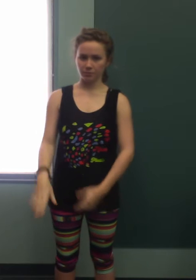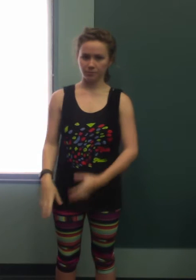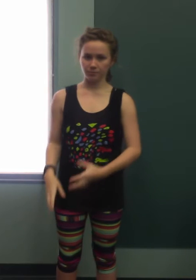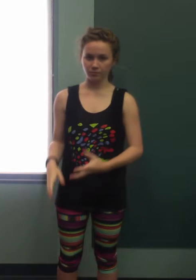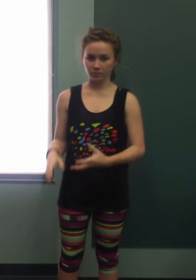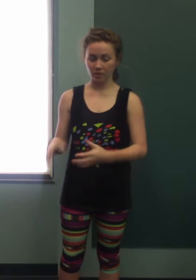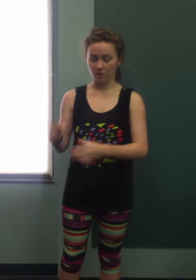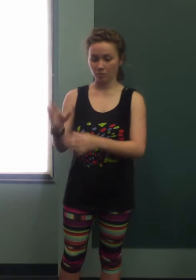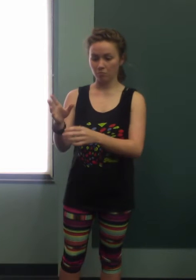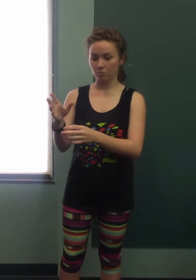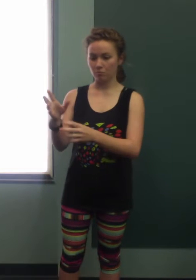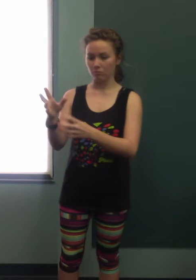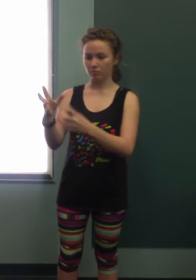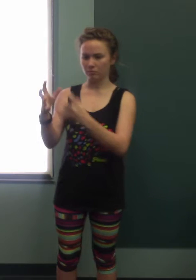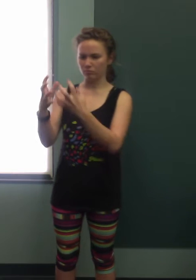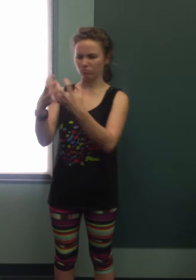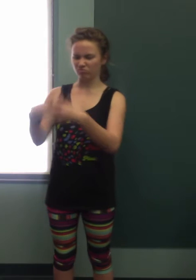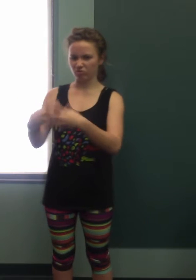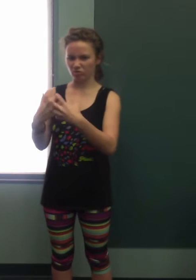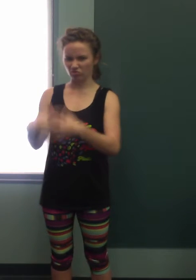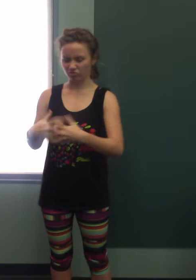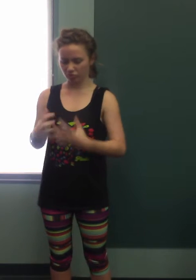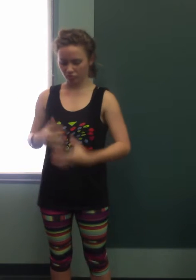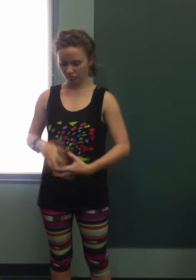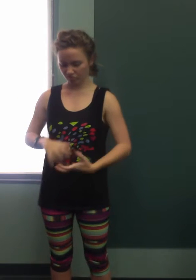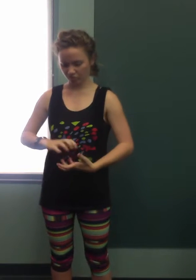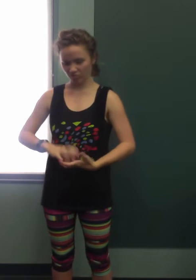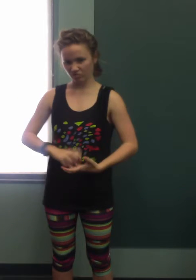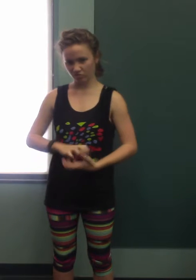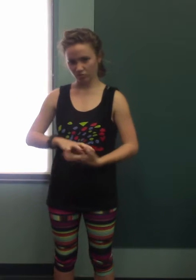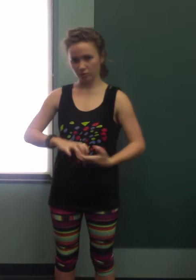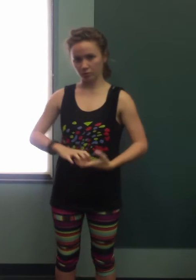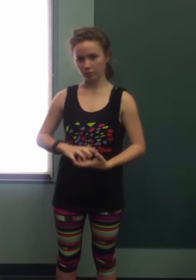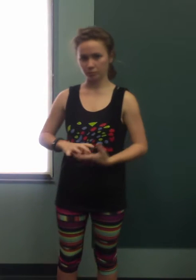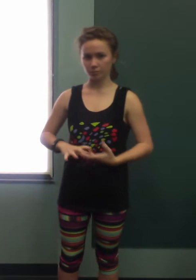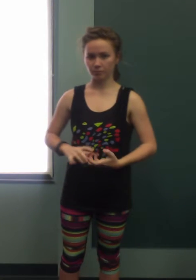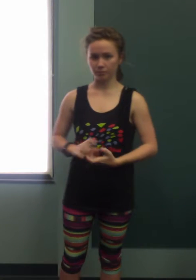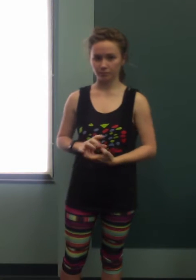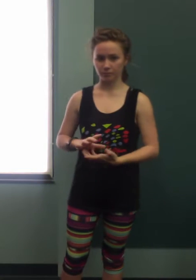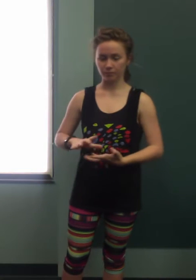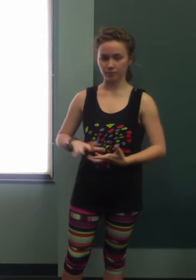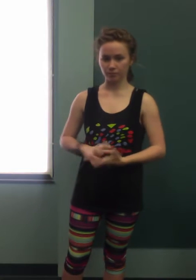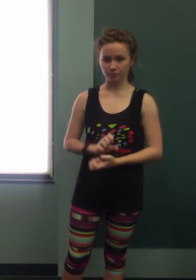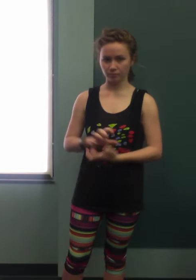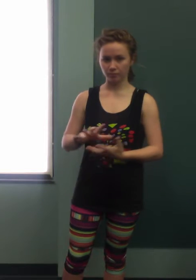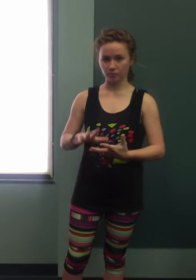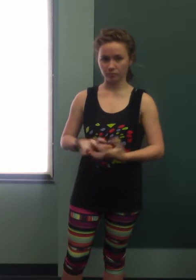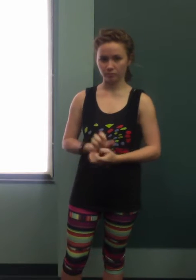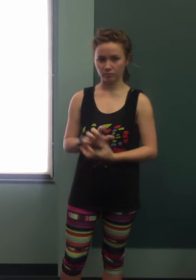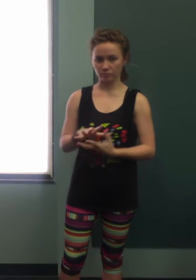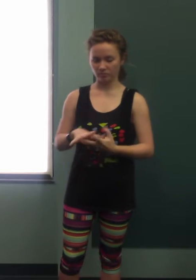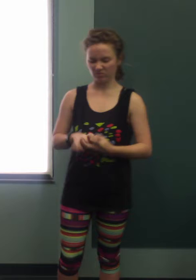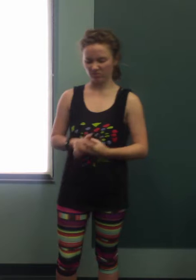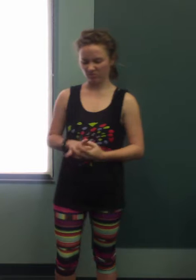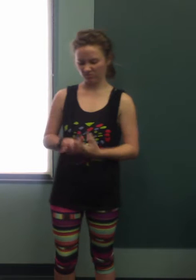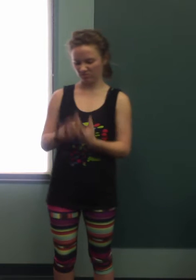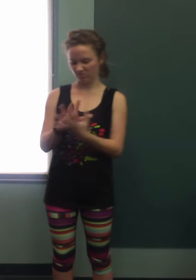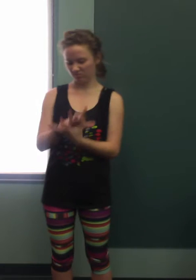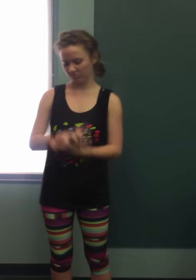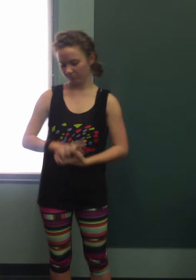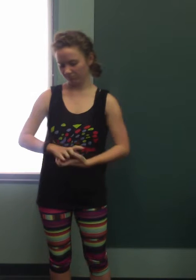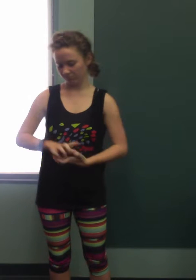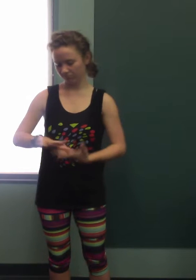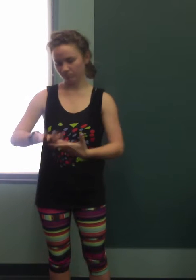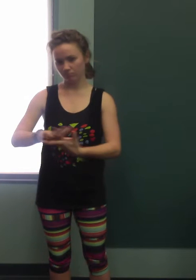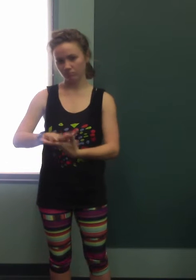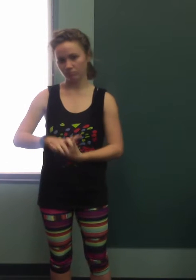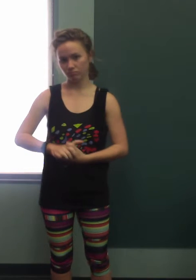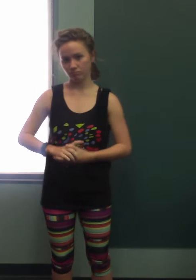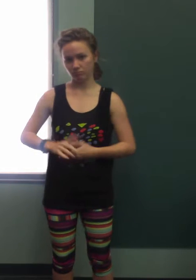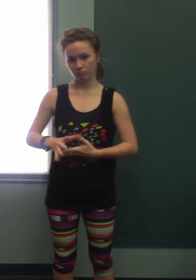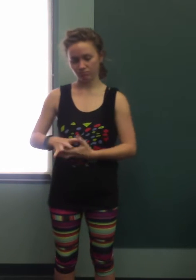proteins. And so protein digestion starts to occur right here in the stomach as we start to unravel those big proteins